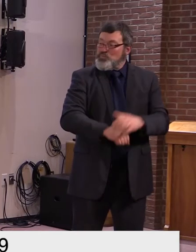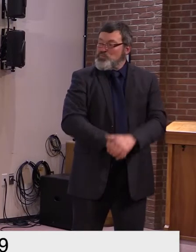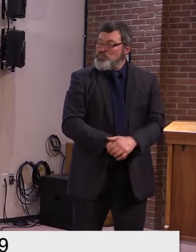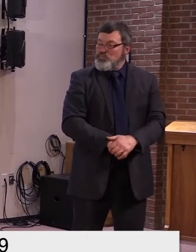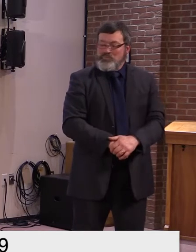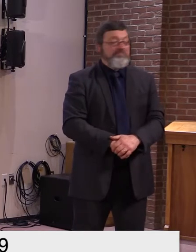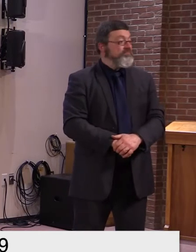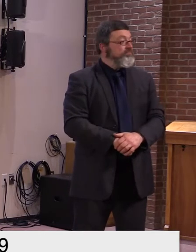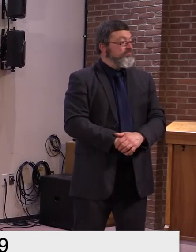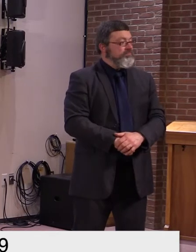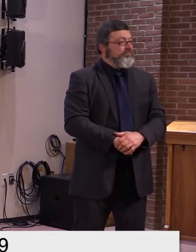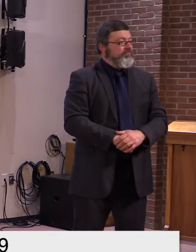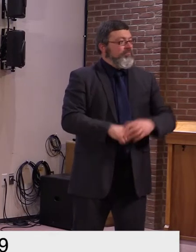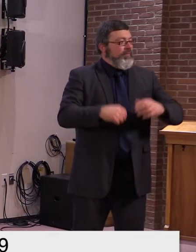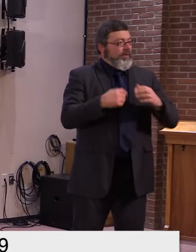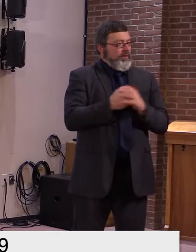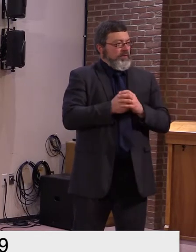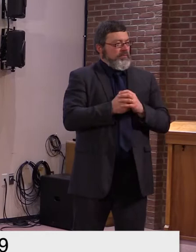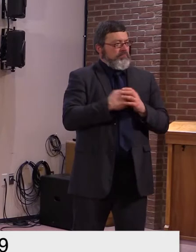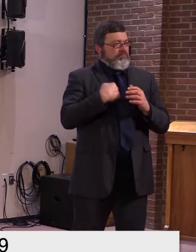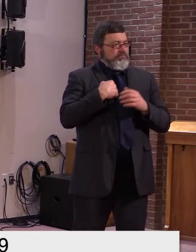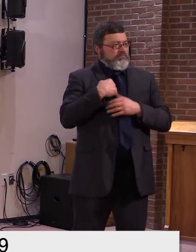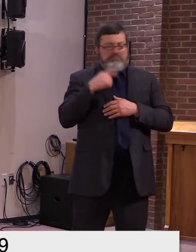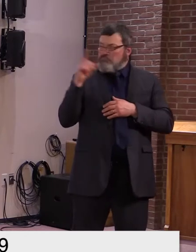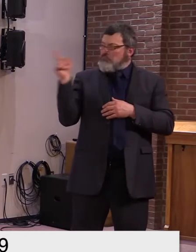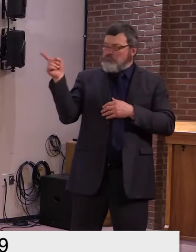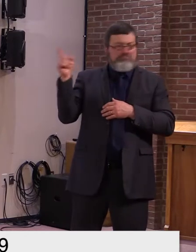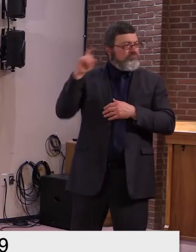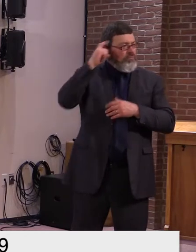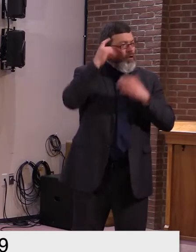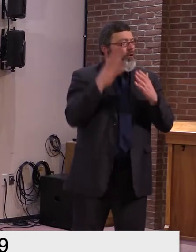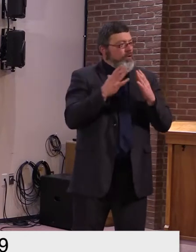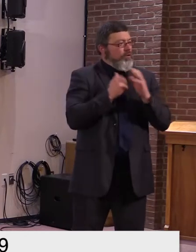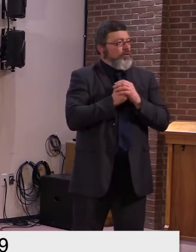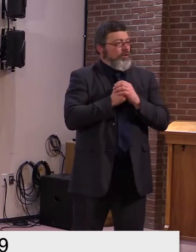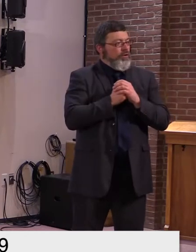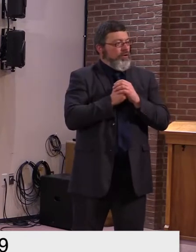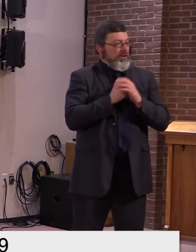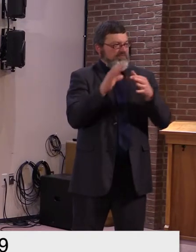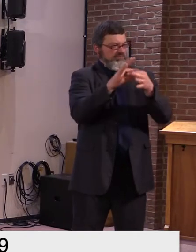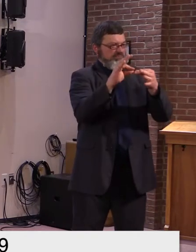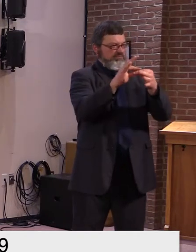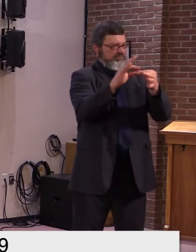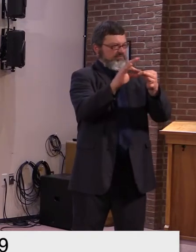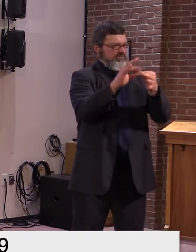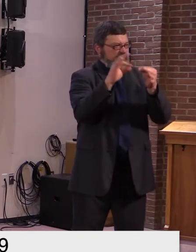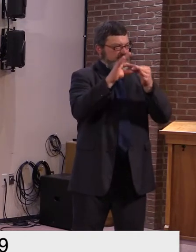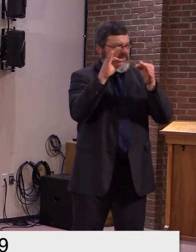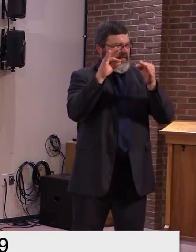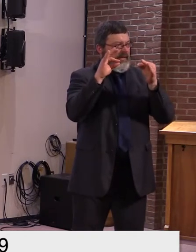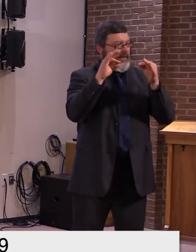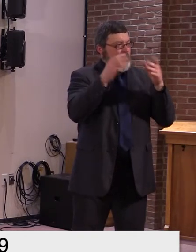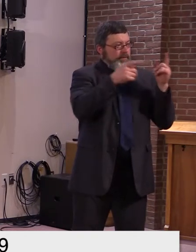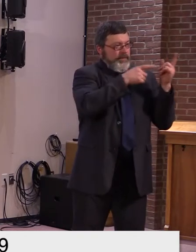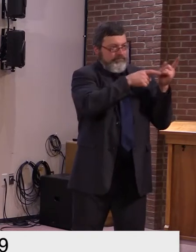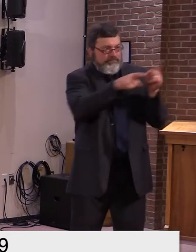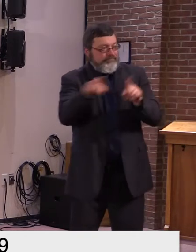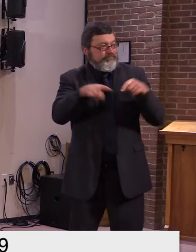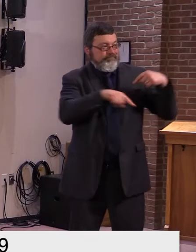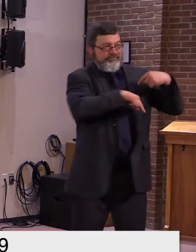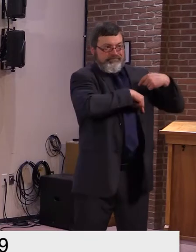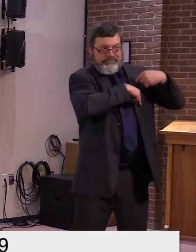The governor was alluding to the reality of the pandemic and its economic consequences, and we know